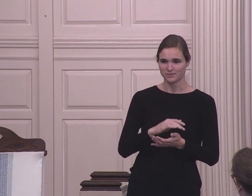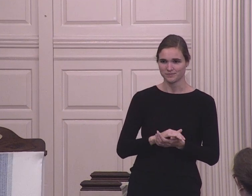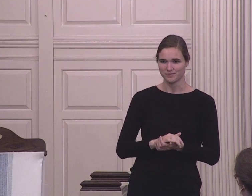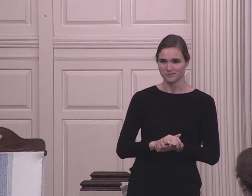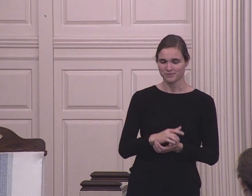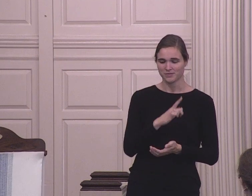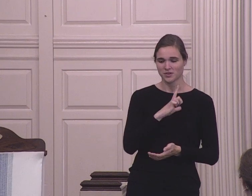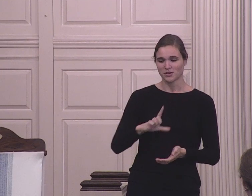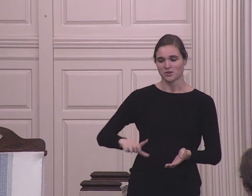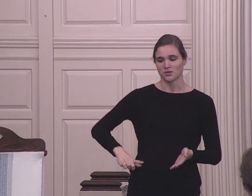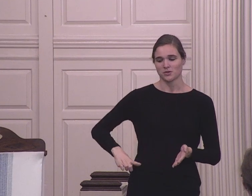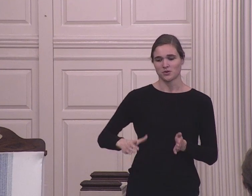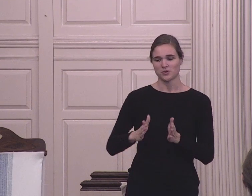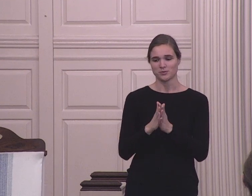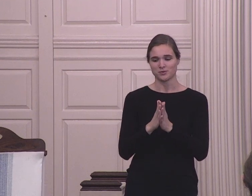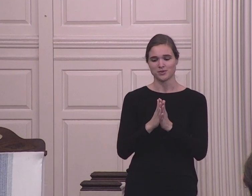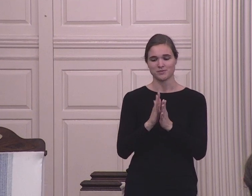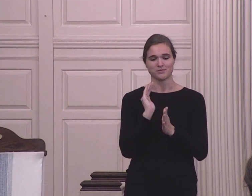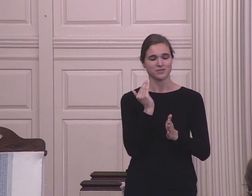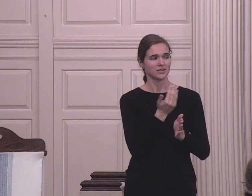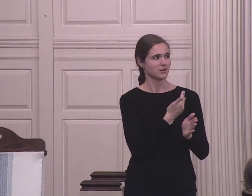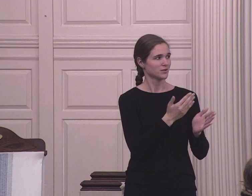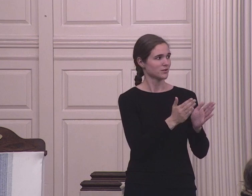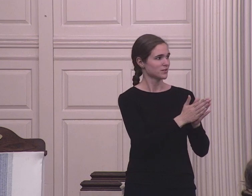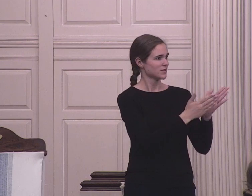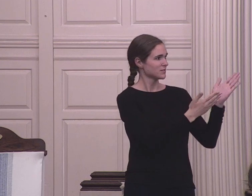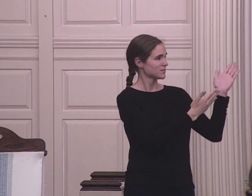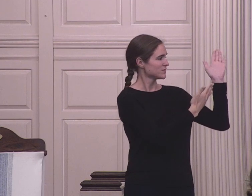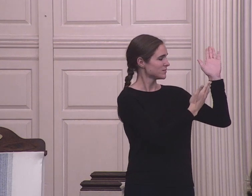We pray to the Lord.